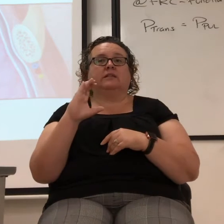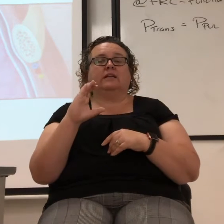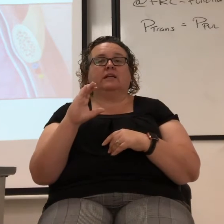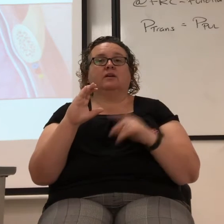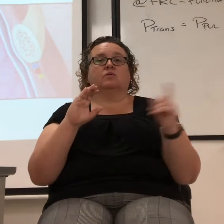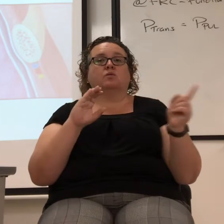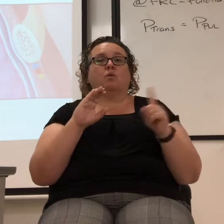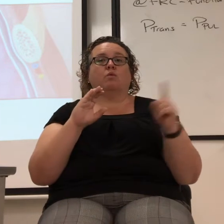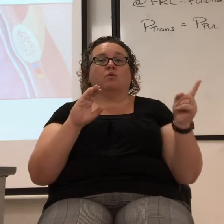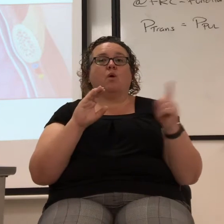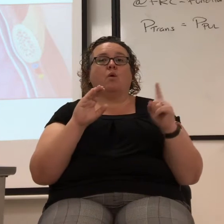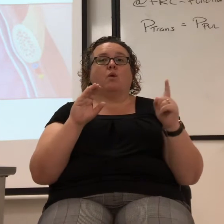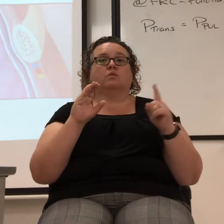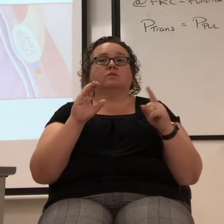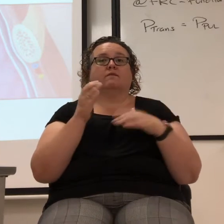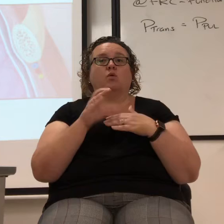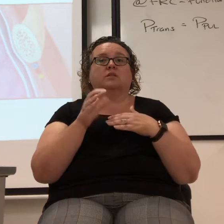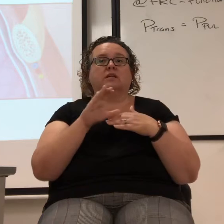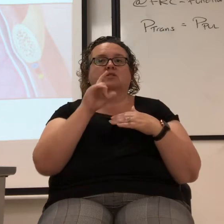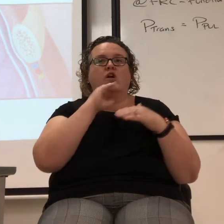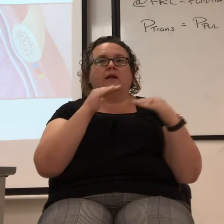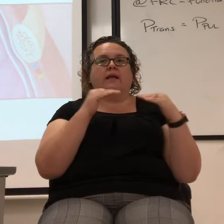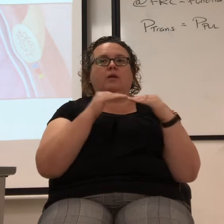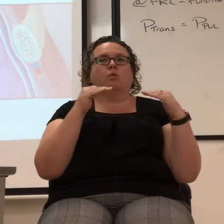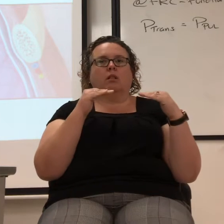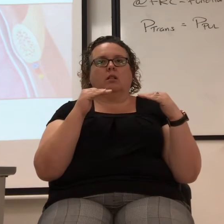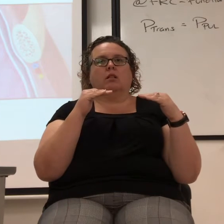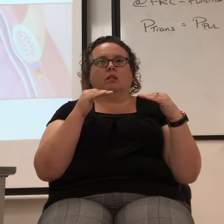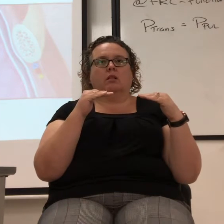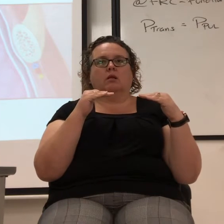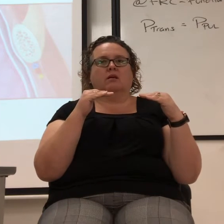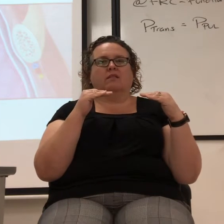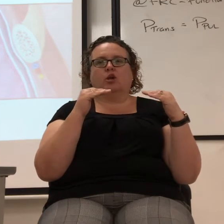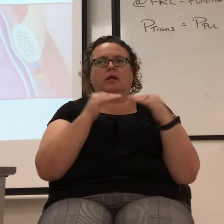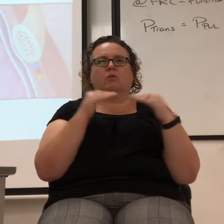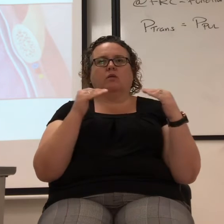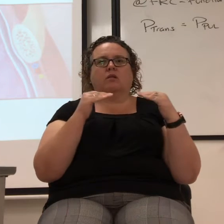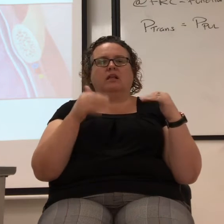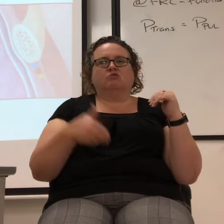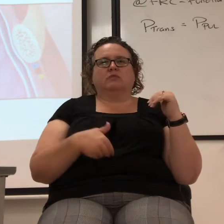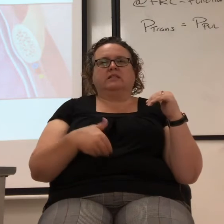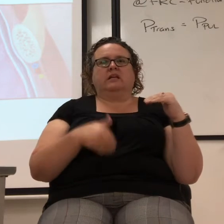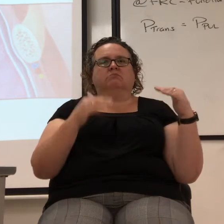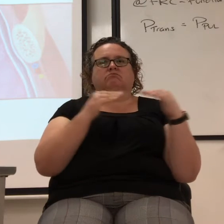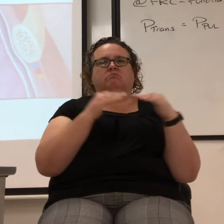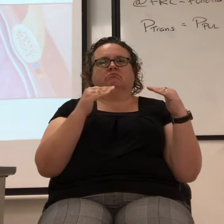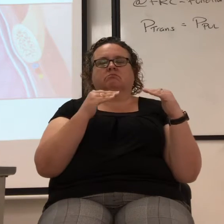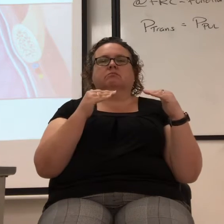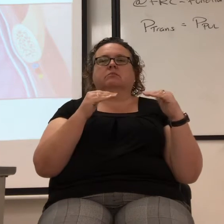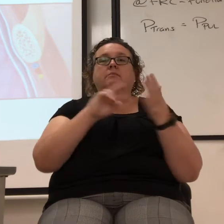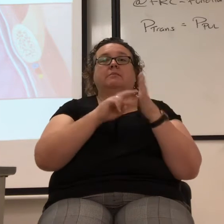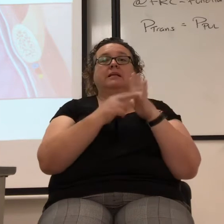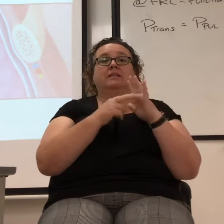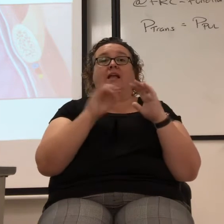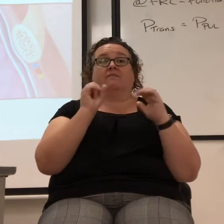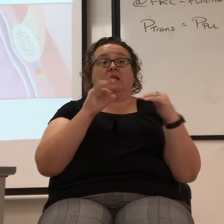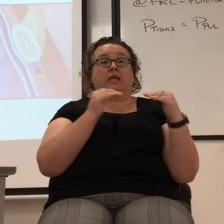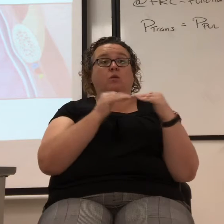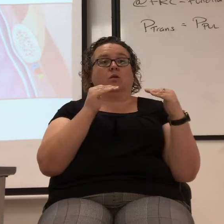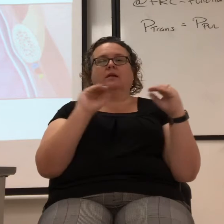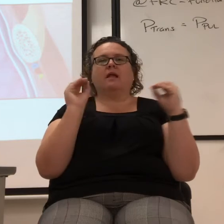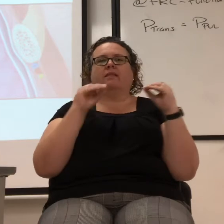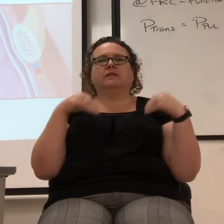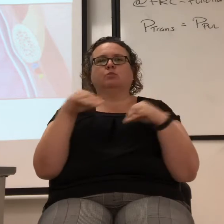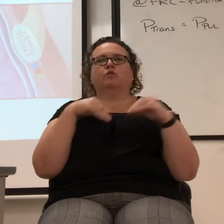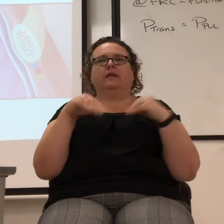forces are equal. These are the intrinsic forces here. If the forces are equal, nothing moves. The other